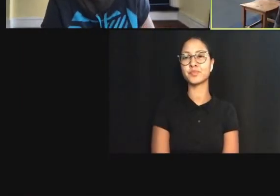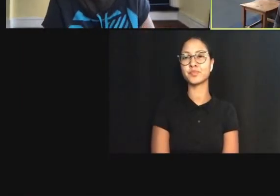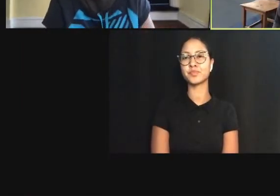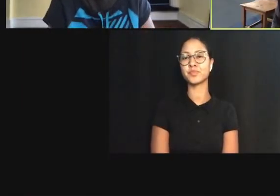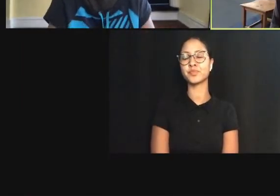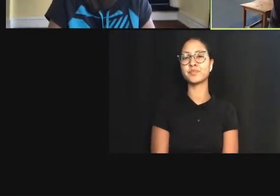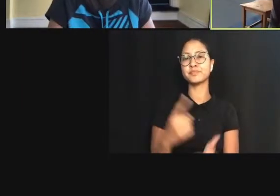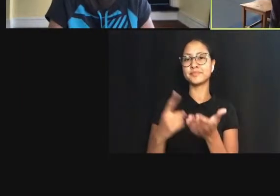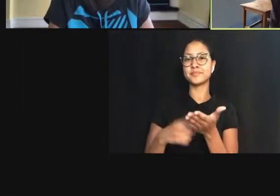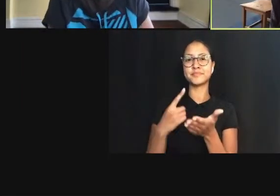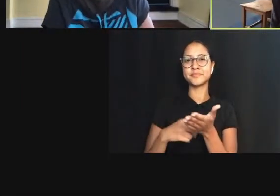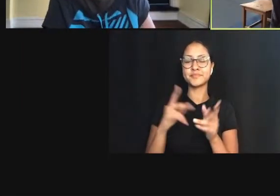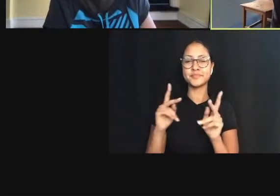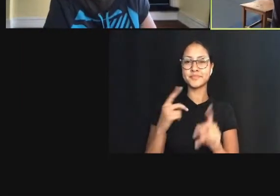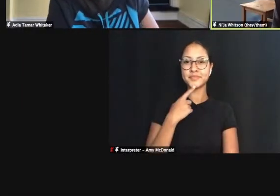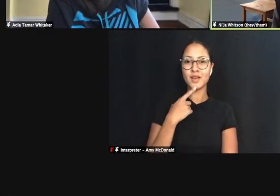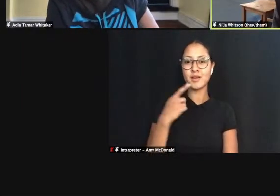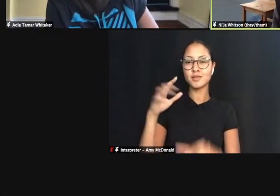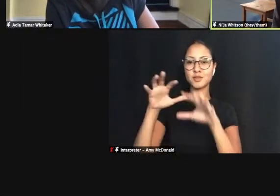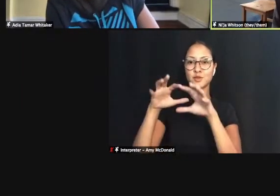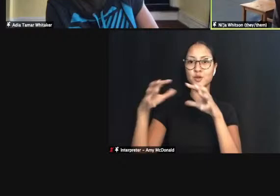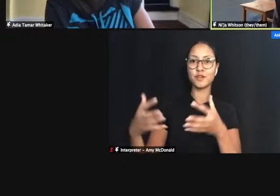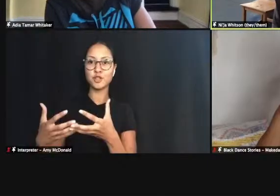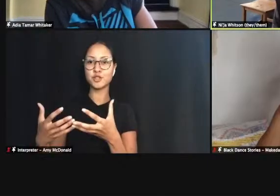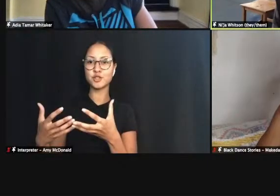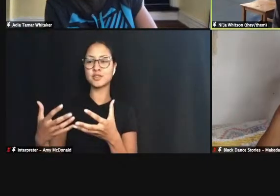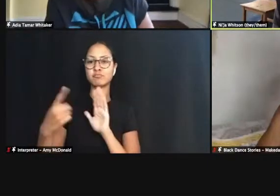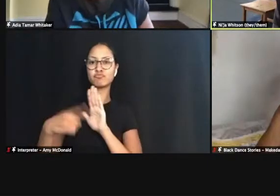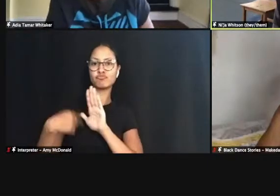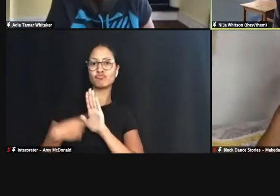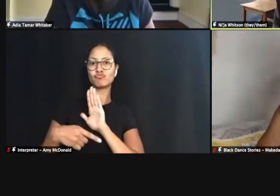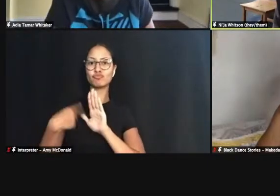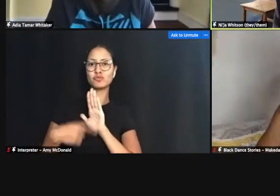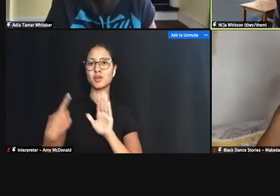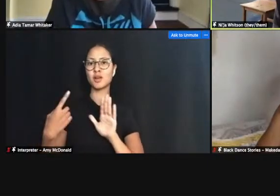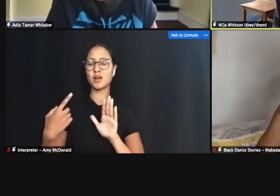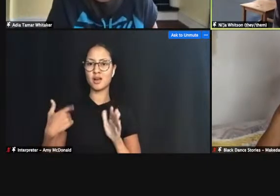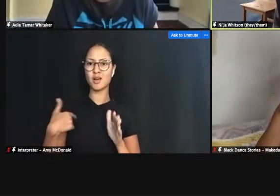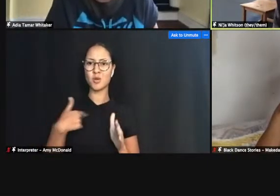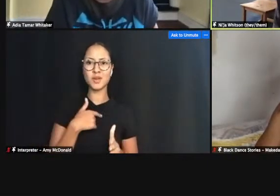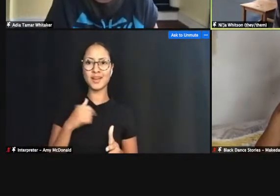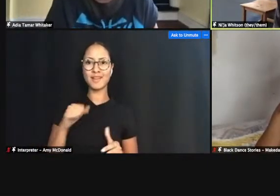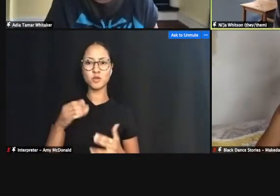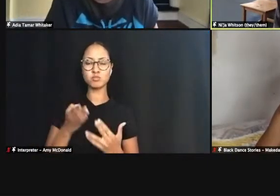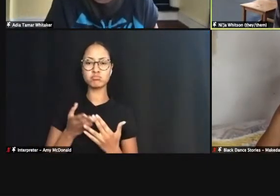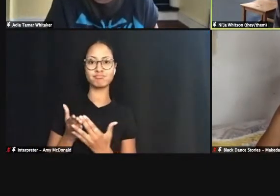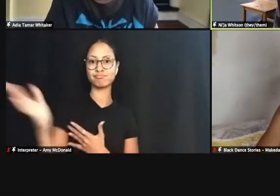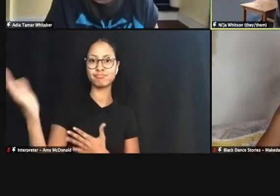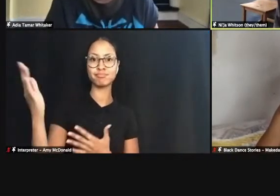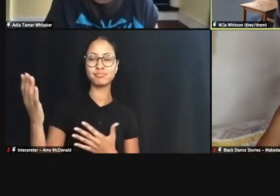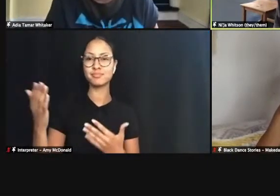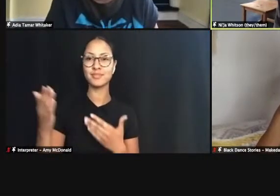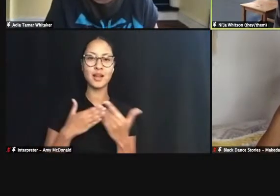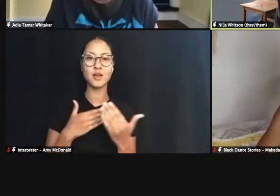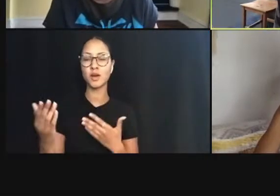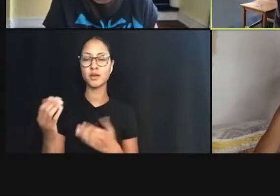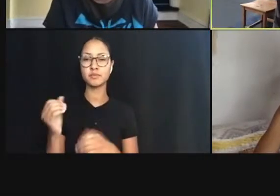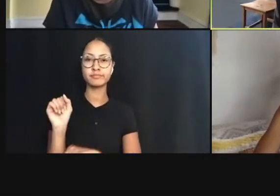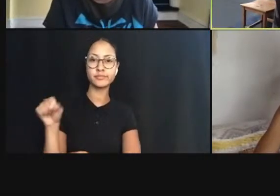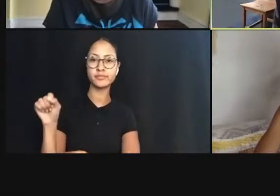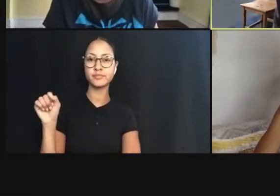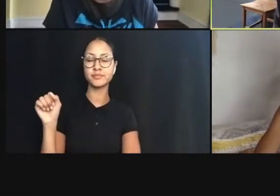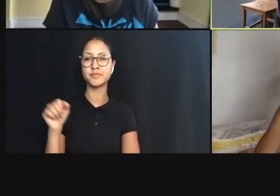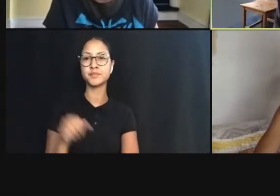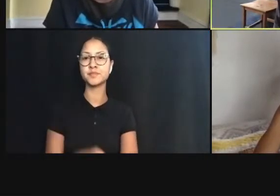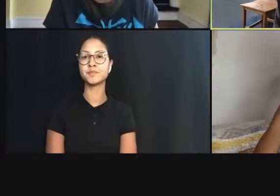my business. You know, I've had elders in the traditions that I practice and multiple traditions that have